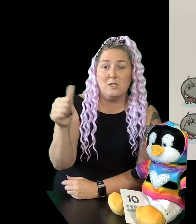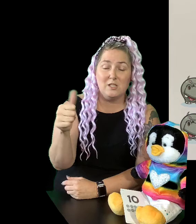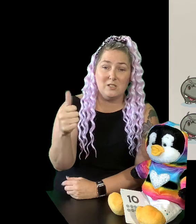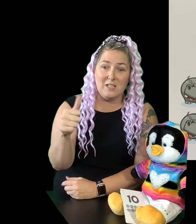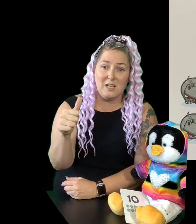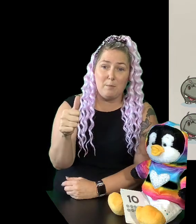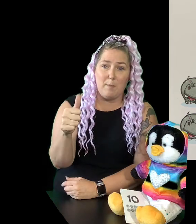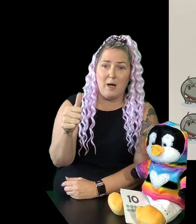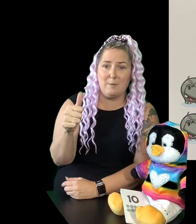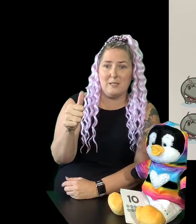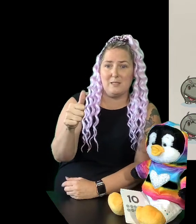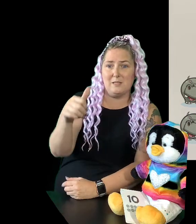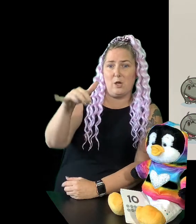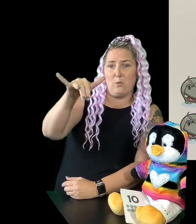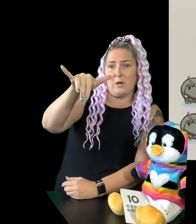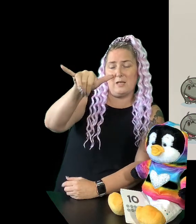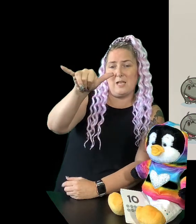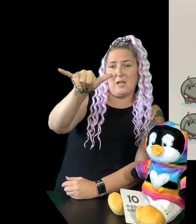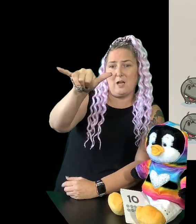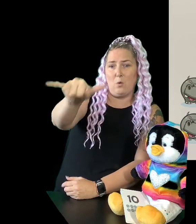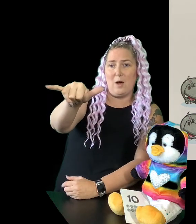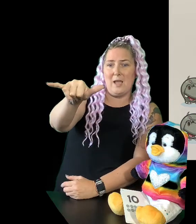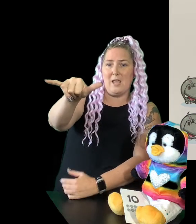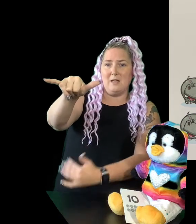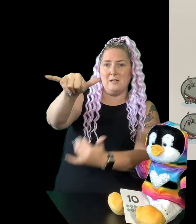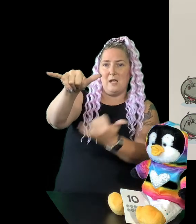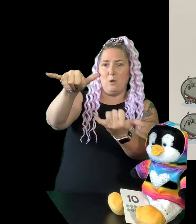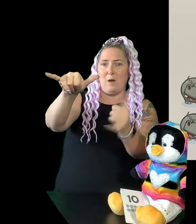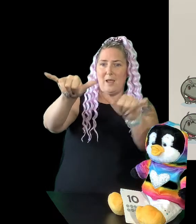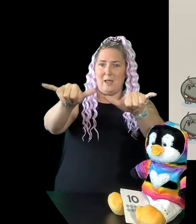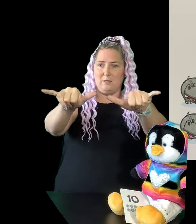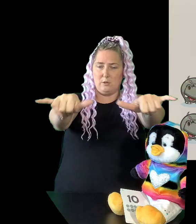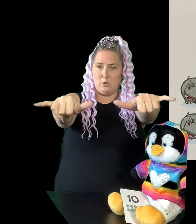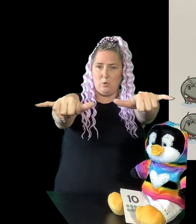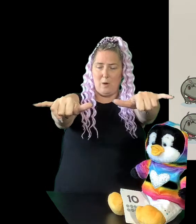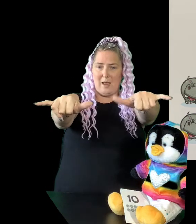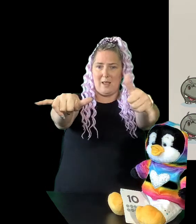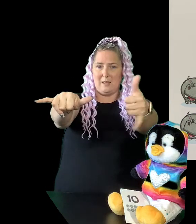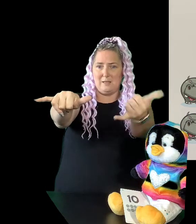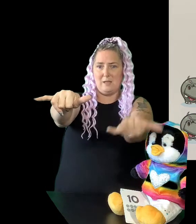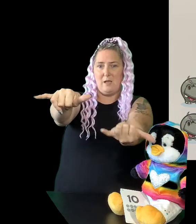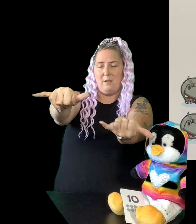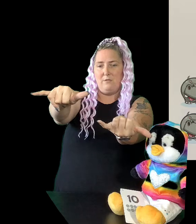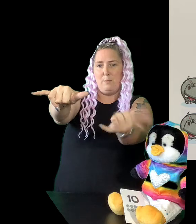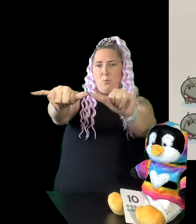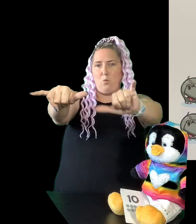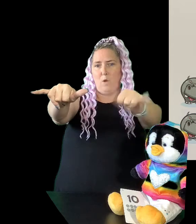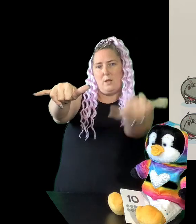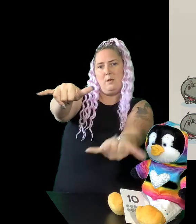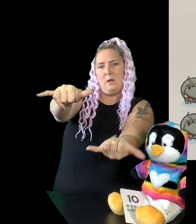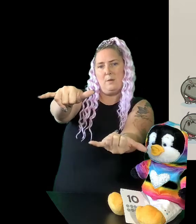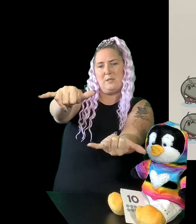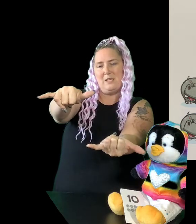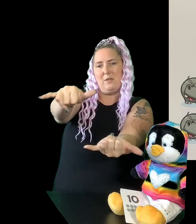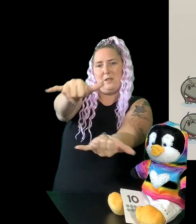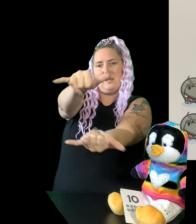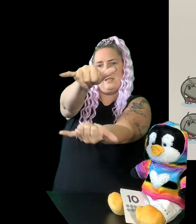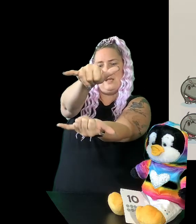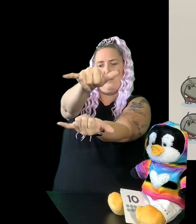there's 10 hippopotamus. So we're going to take a Y hand and a Y hand. So 2 Y hands. Flip one upside down like this and put it